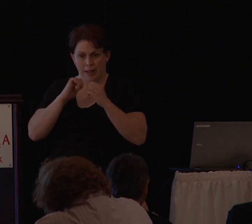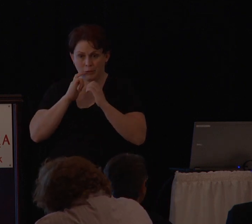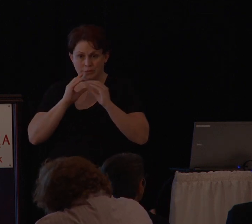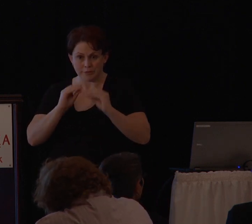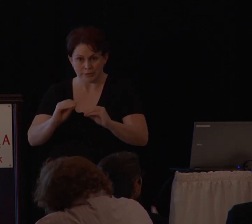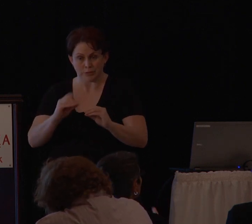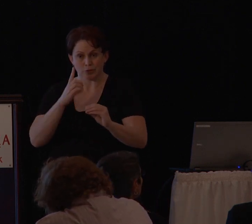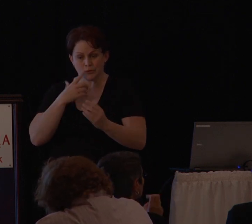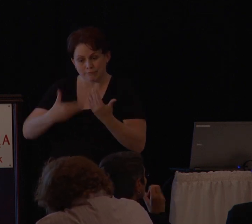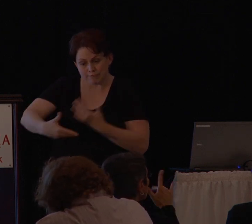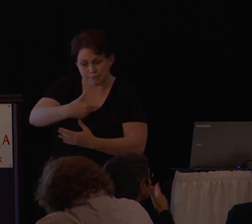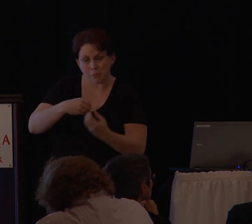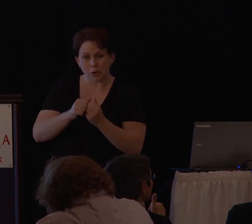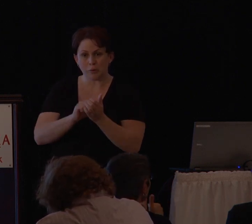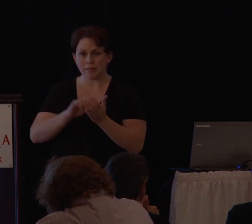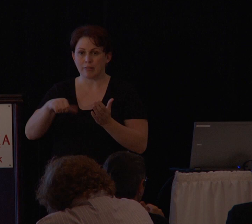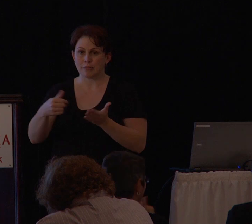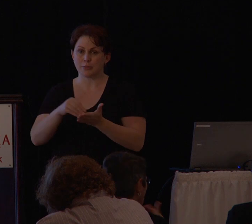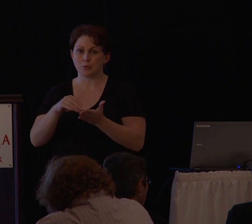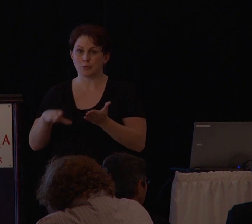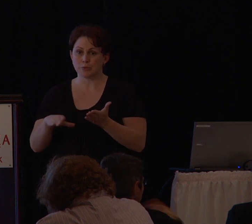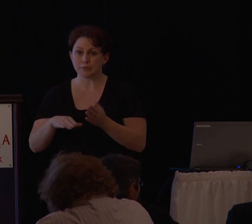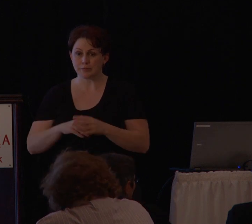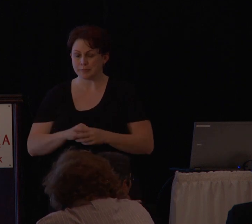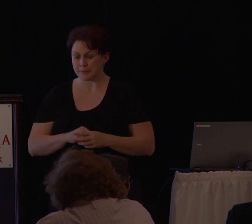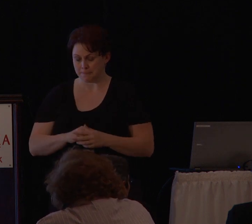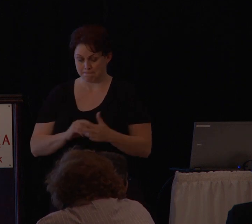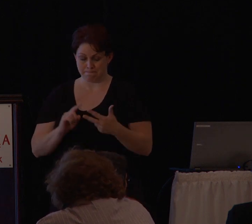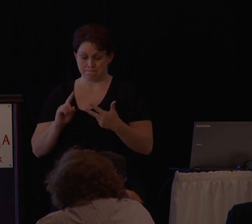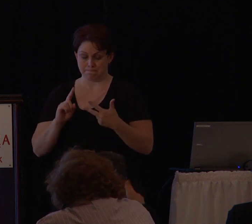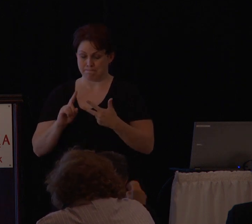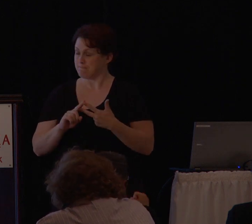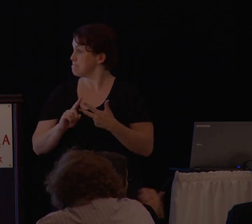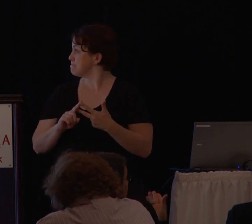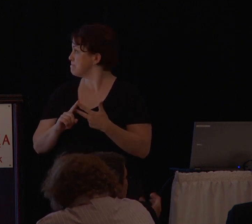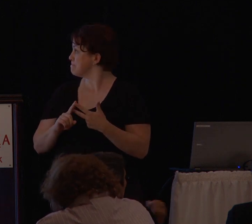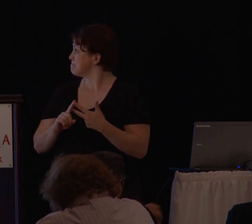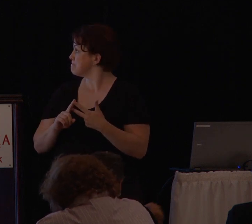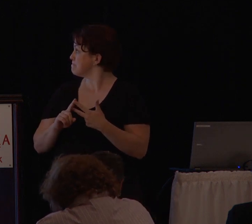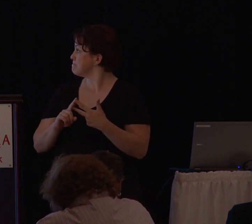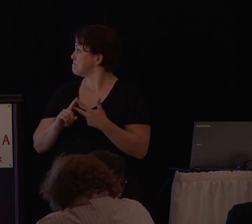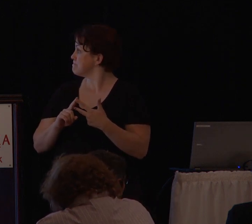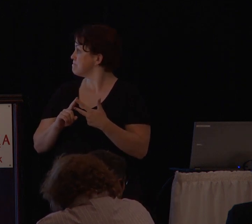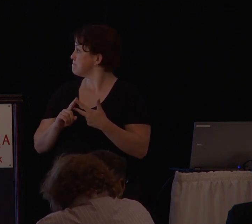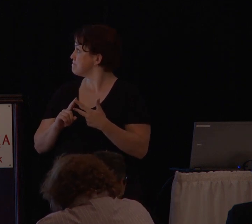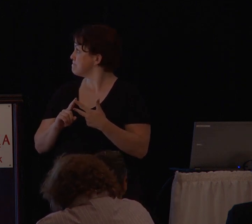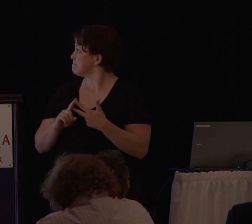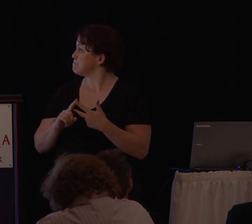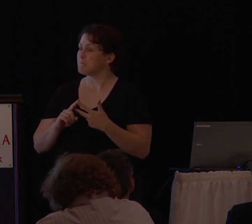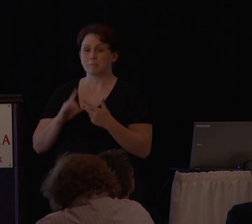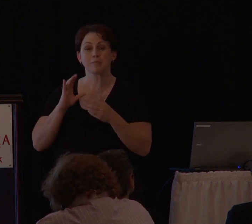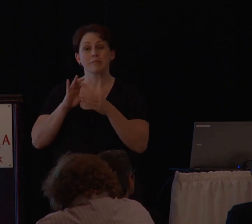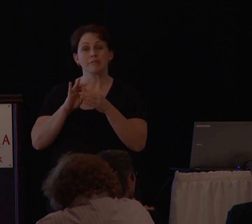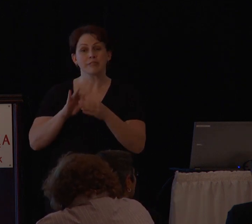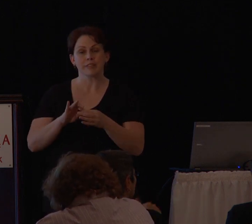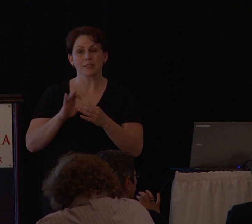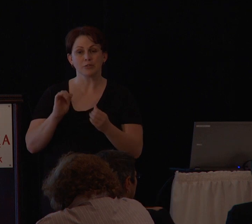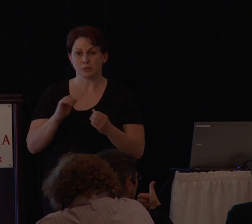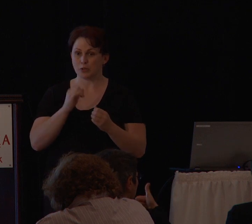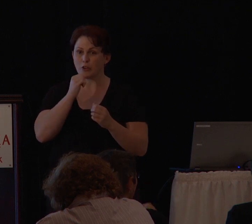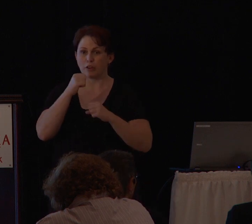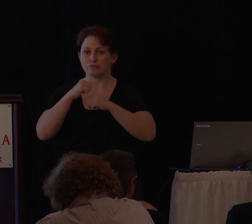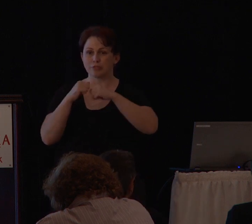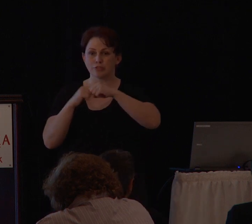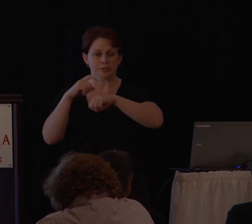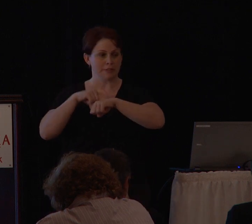with their peers. A second key challenge was around unstructured times, like fire